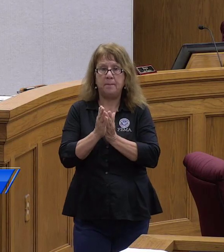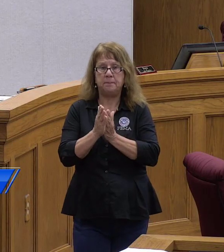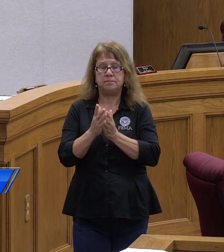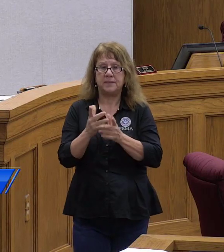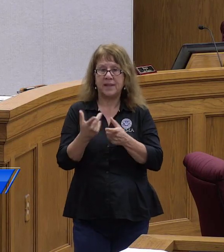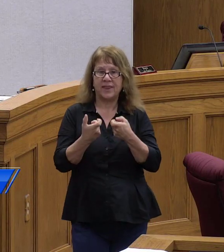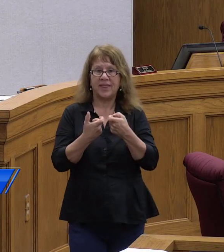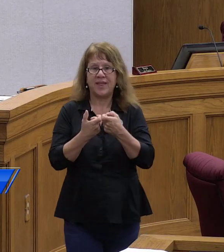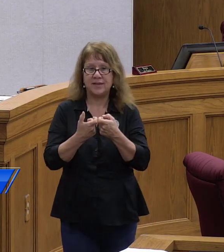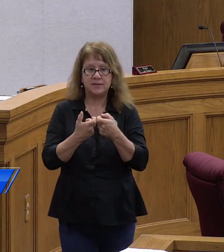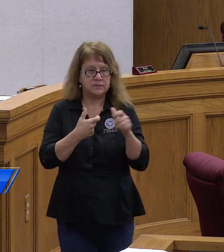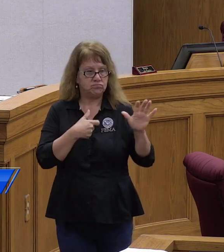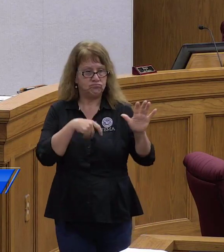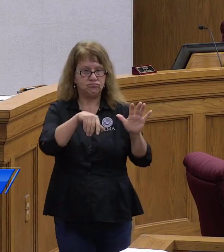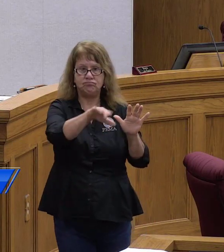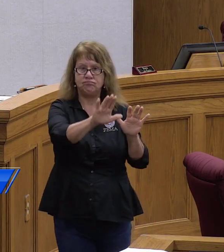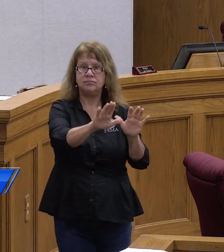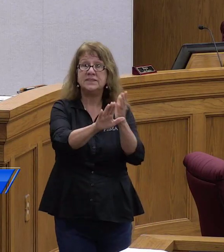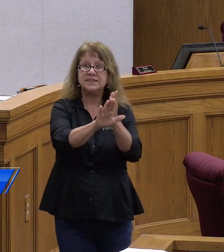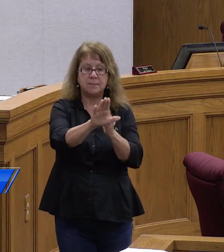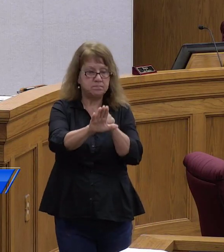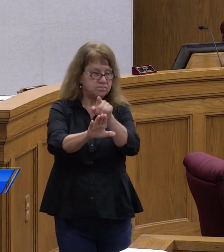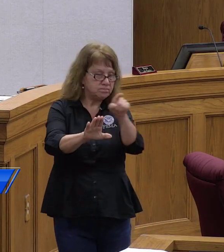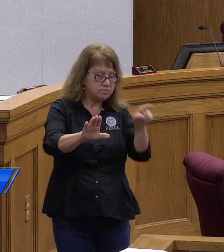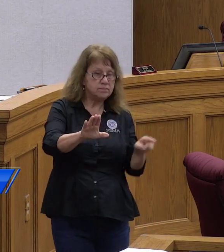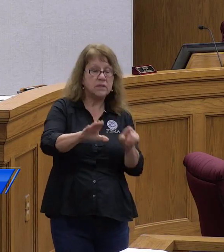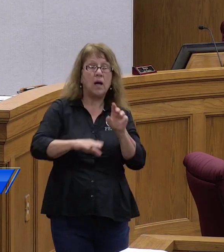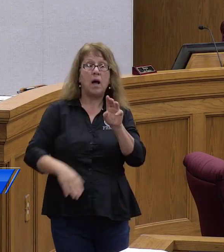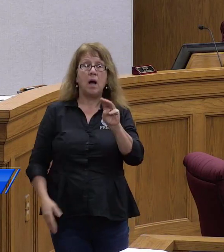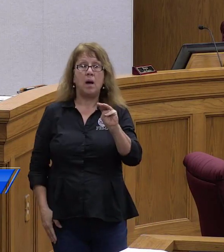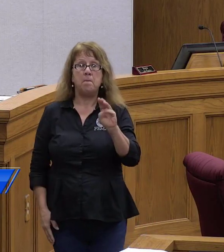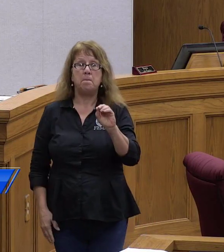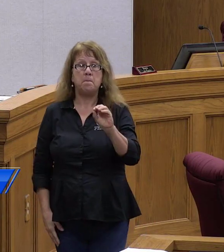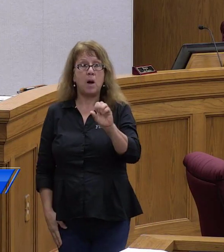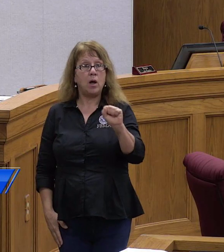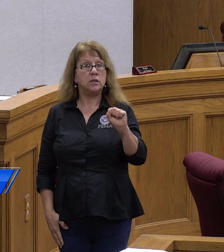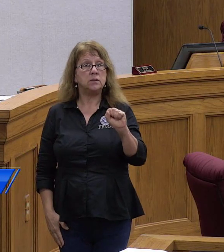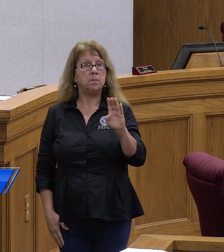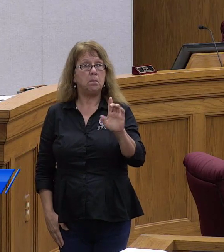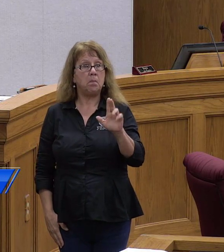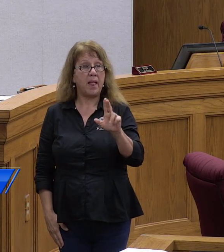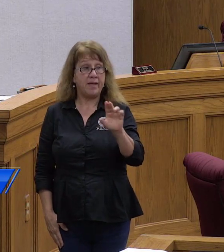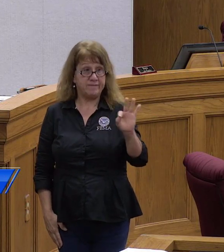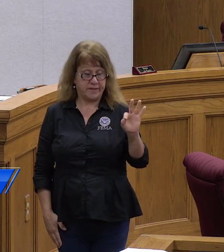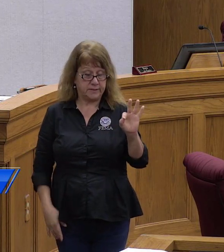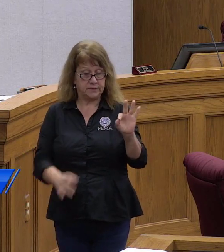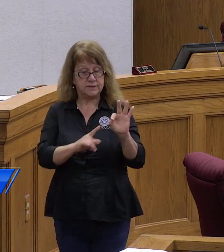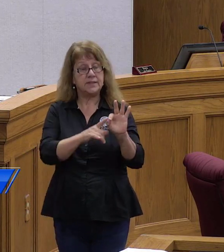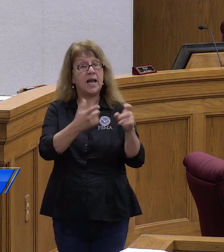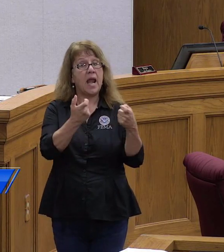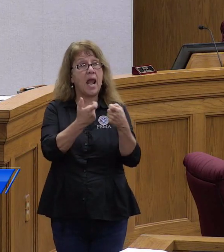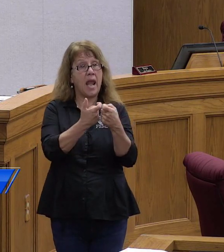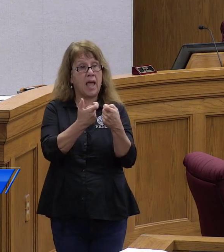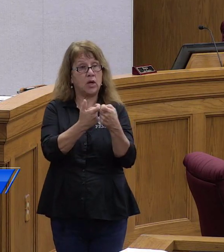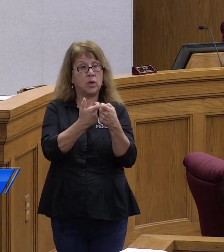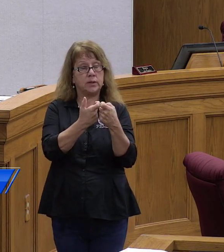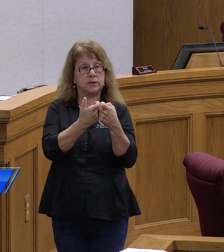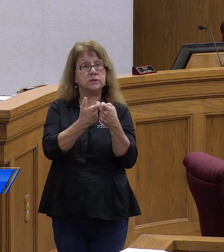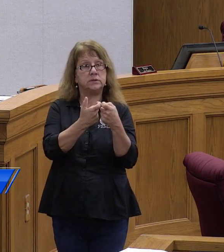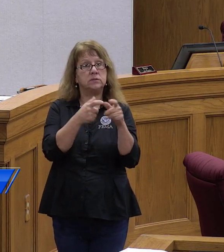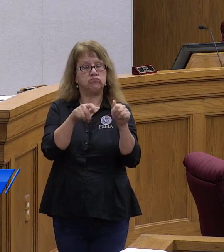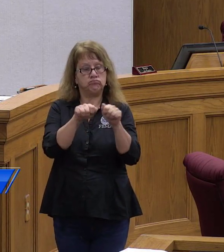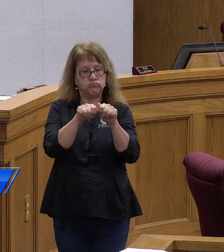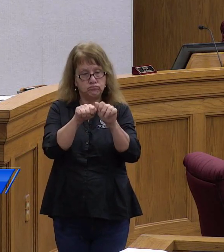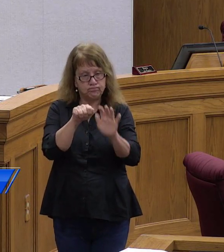been without power for quite some time. So Moss Bluff, we just restored the substation that serves